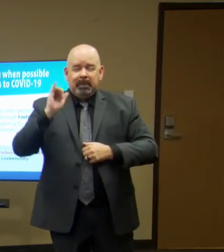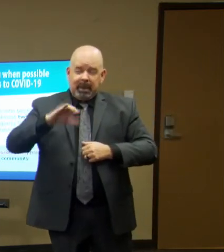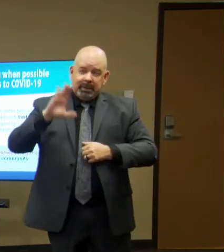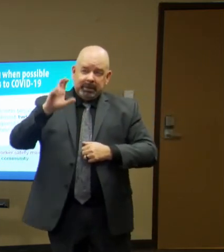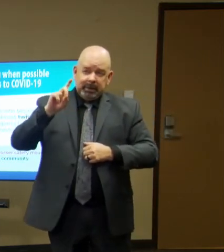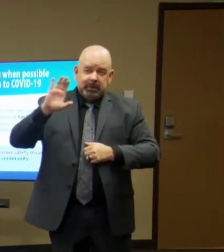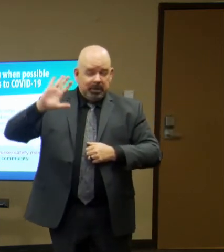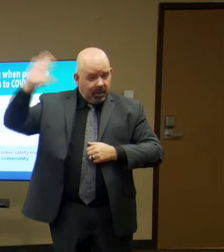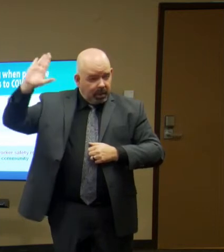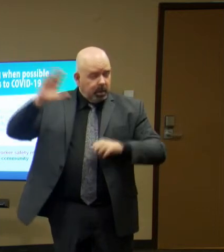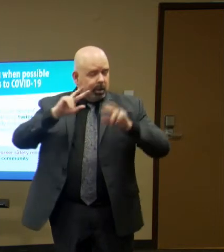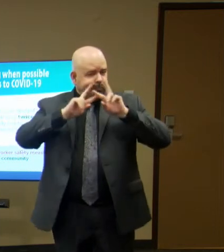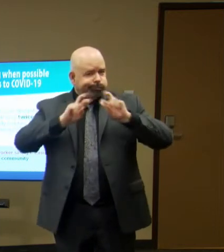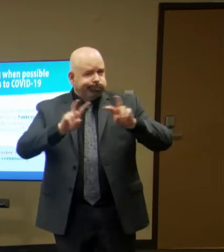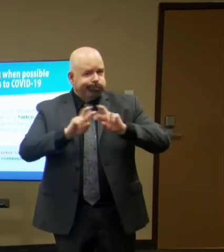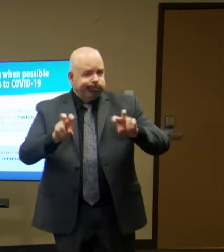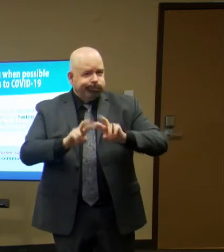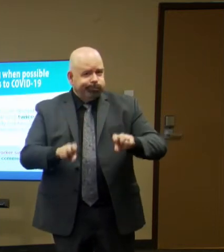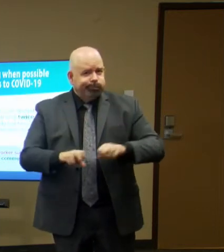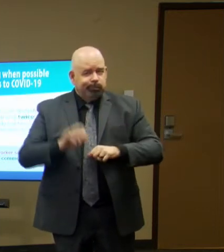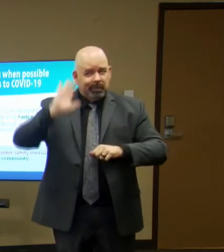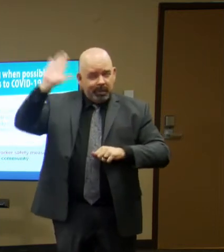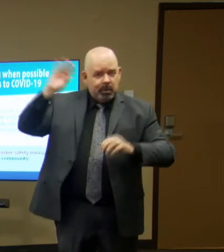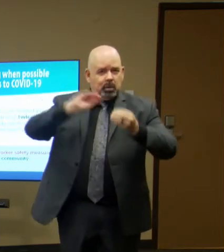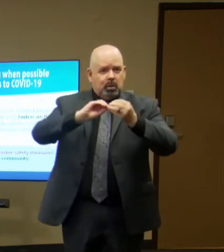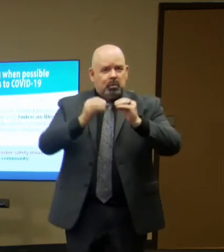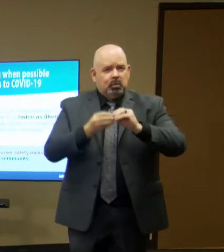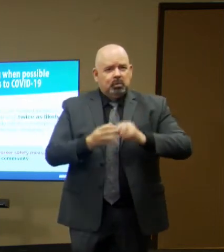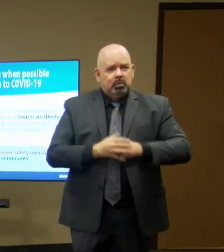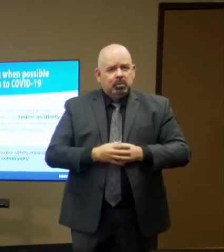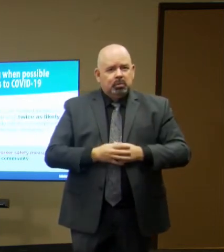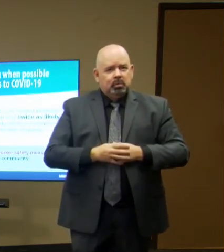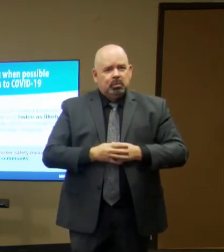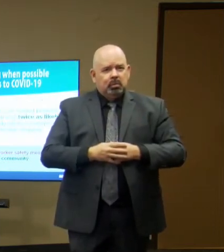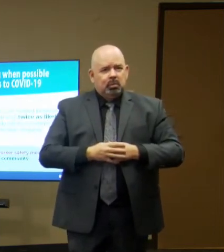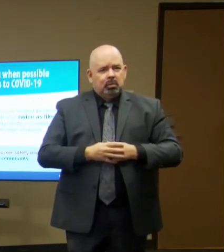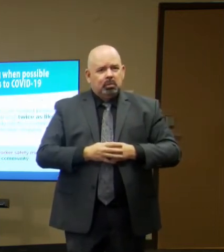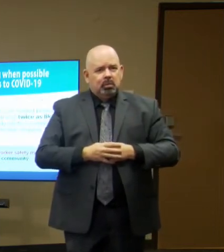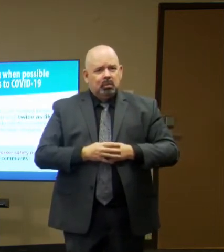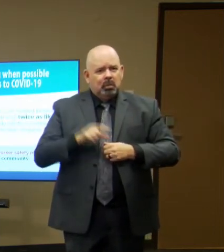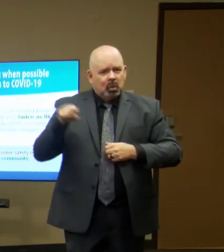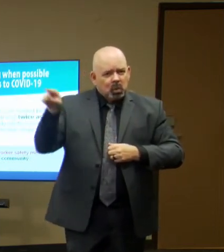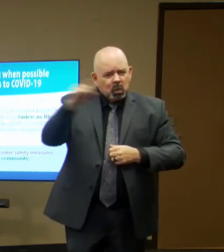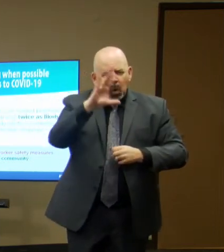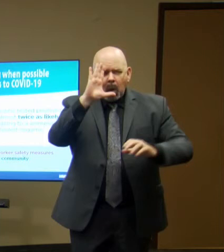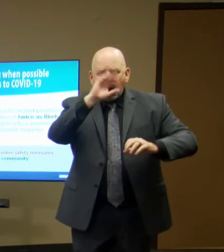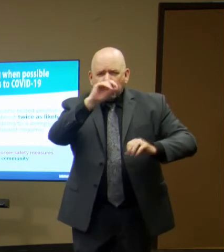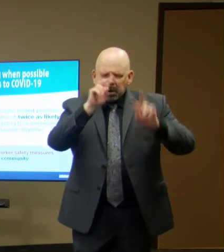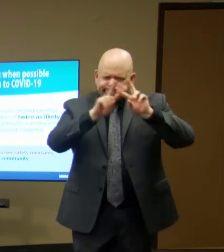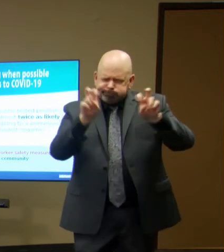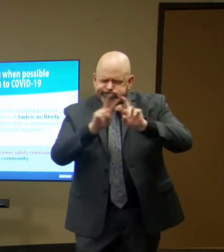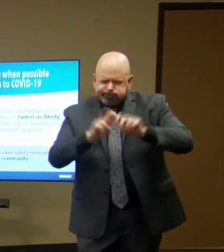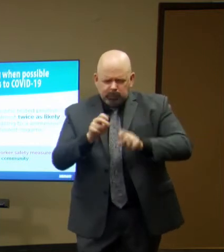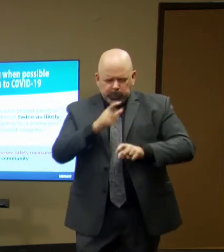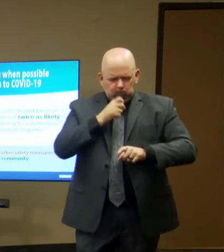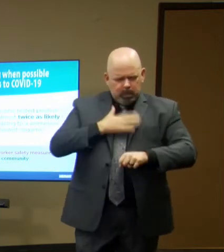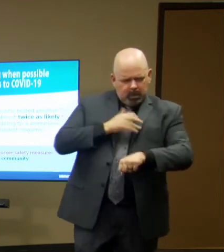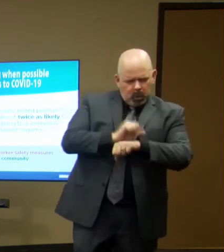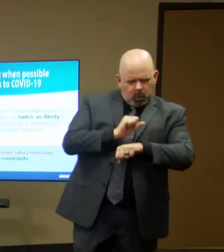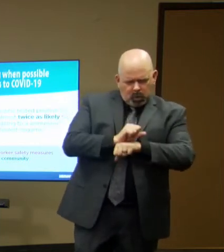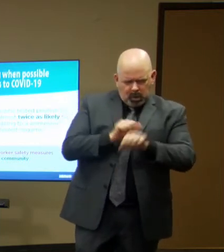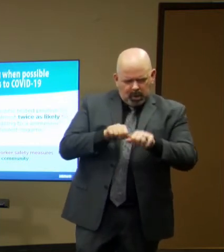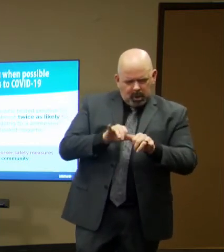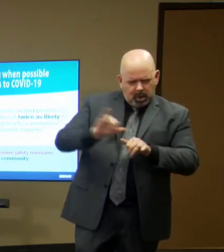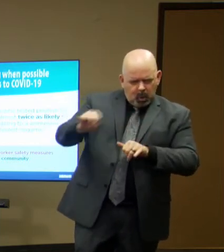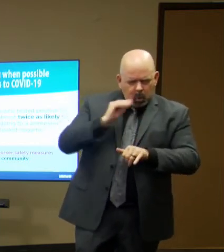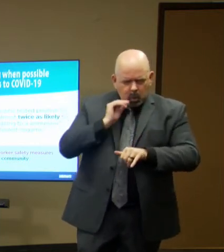So if we could do that, if we could look at that workforce, and whether it's 10% or 100% of that workforce that could telecommute, if we can get them